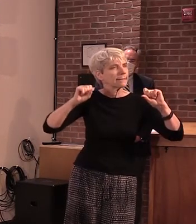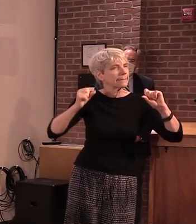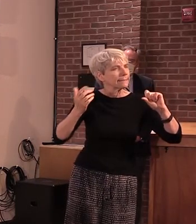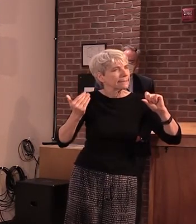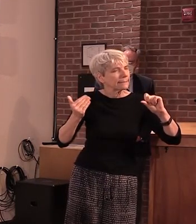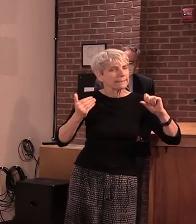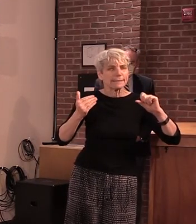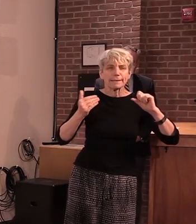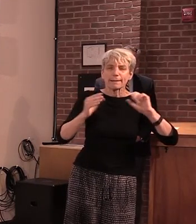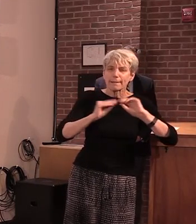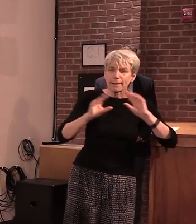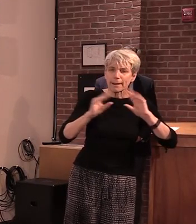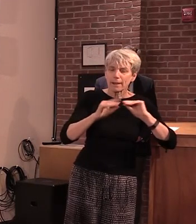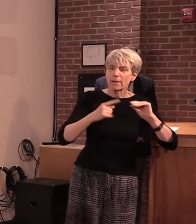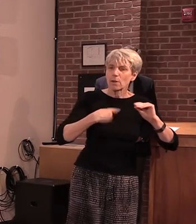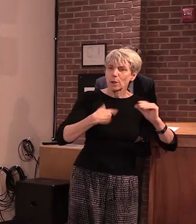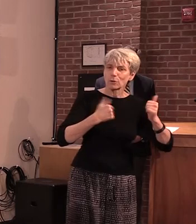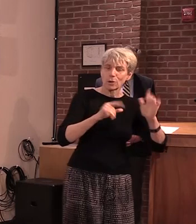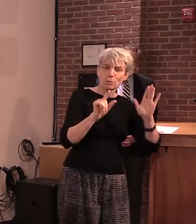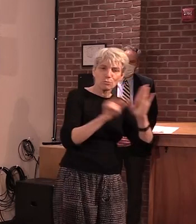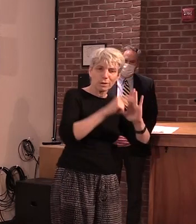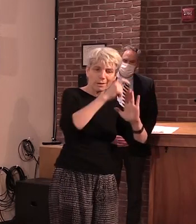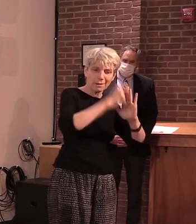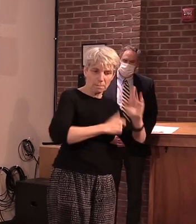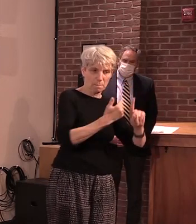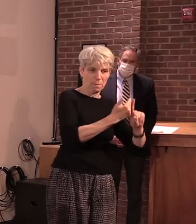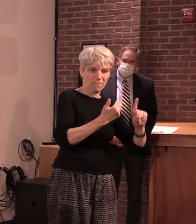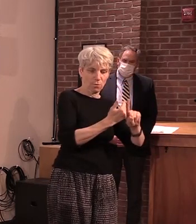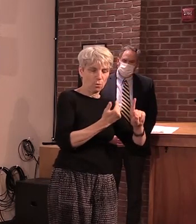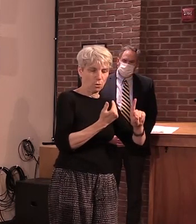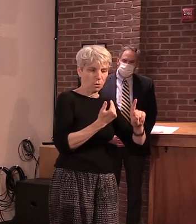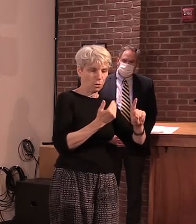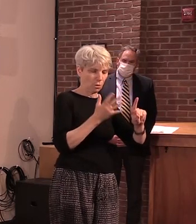we're trying to explain to readers ahead of Friday's order